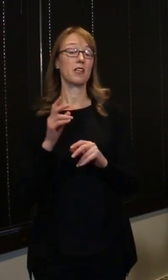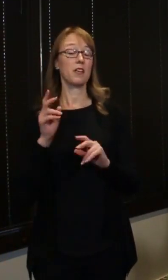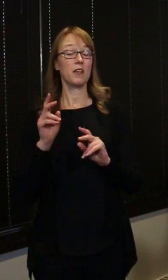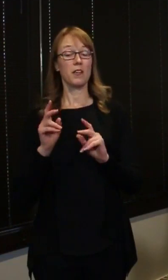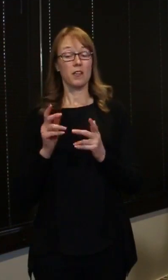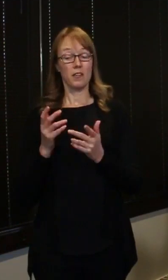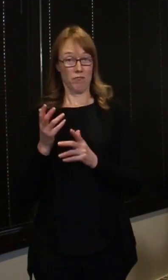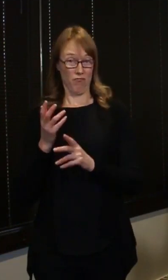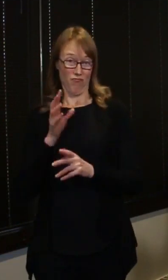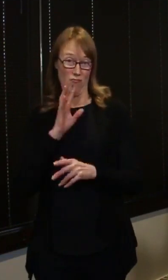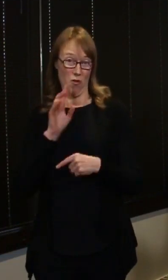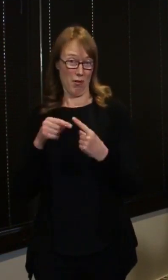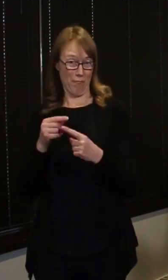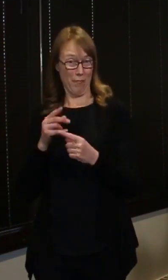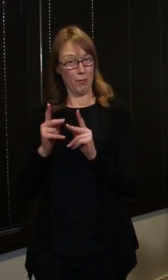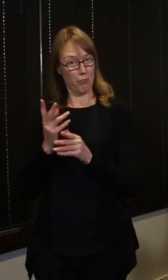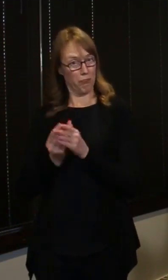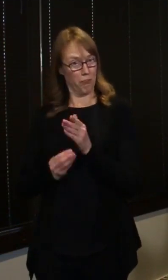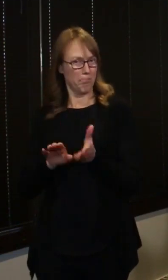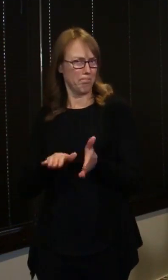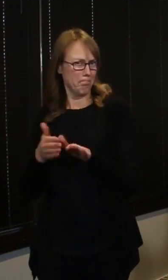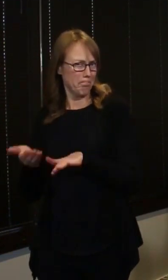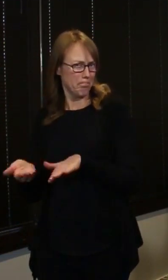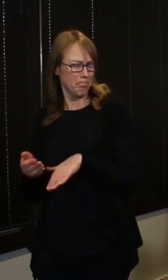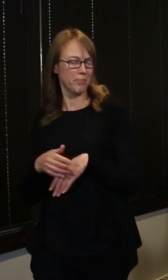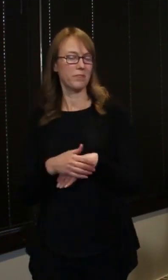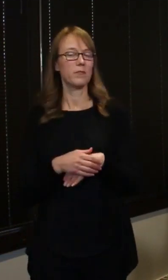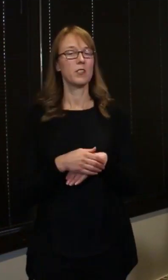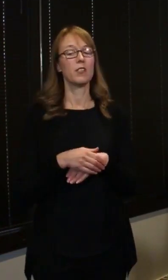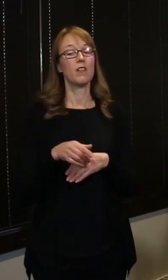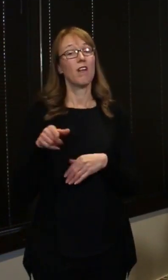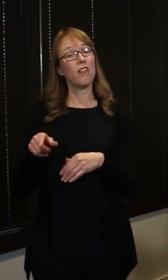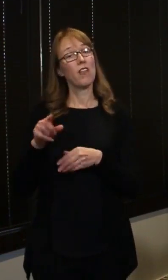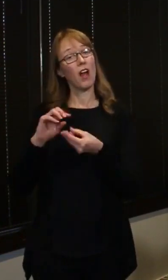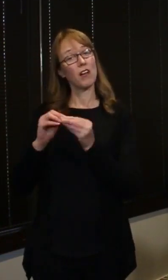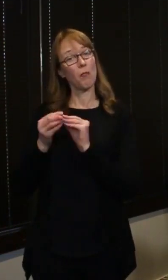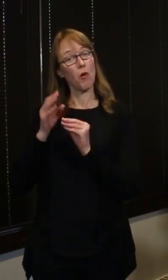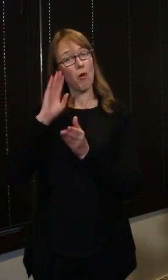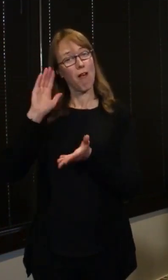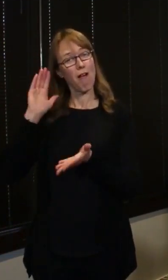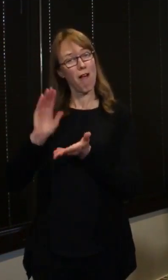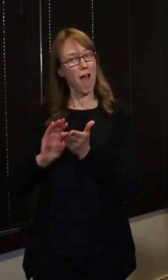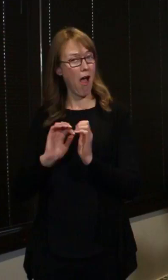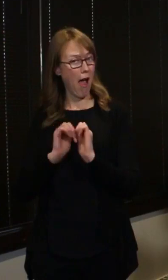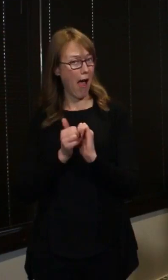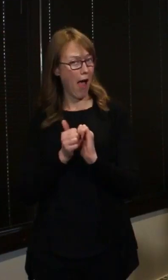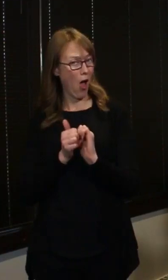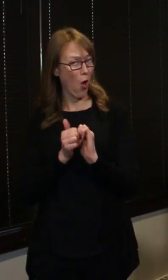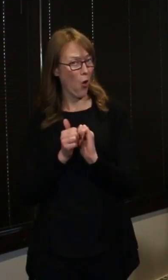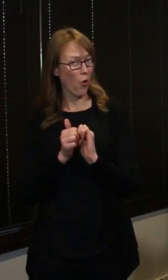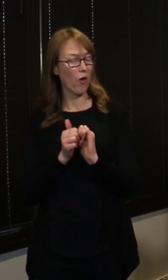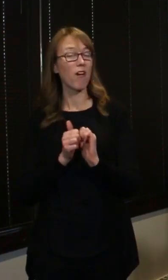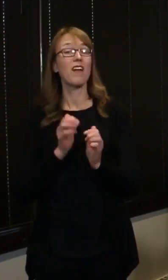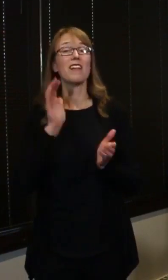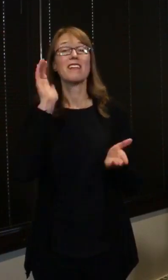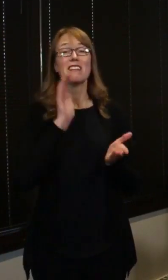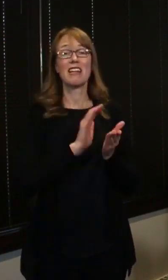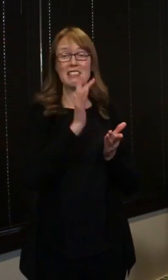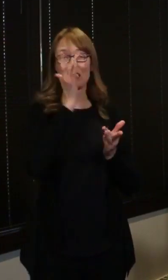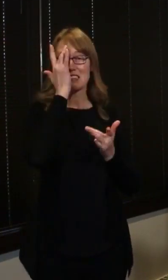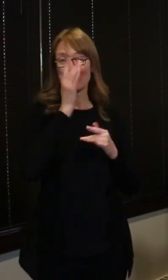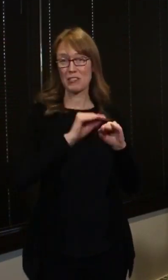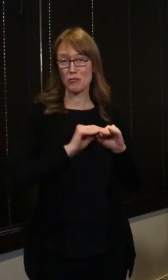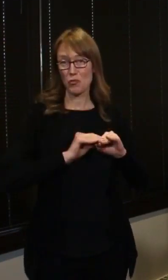go down, the ICU admissions will go down and the deaths will go down. But it all starts with the cases. So whatever we can do to